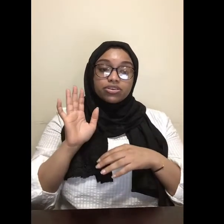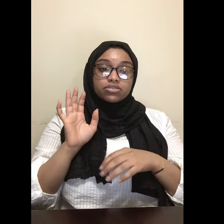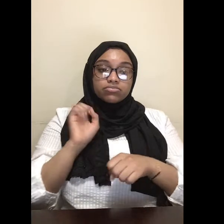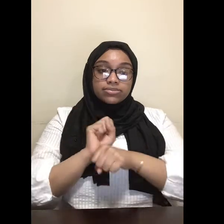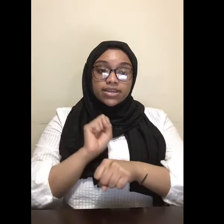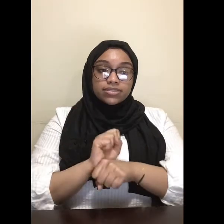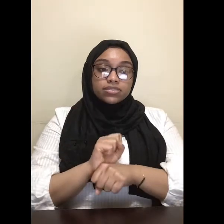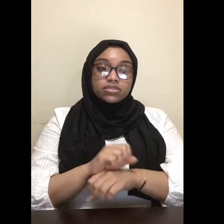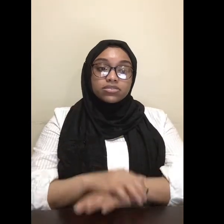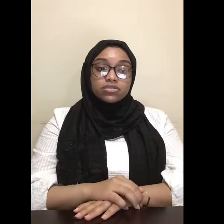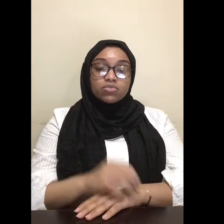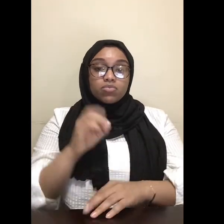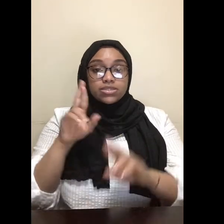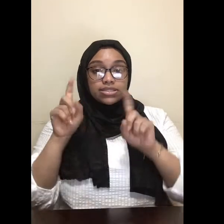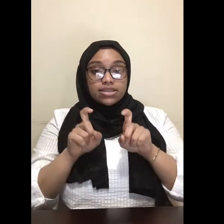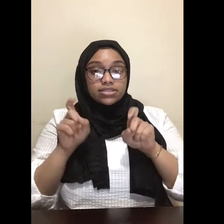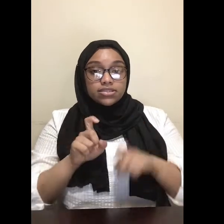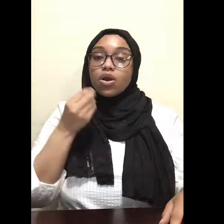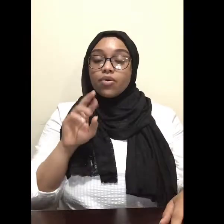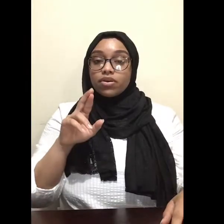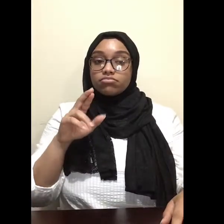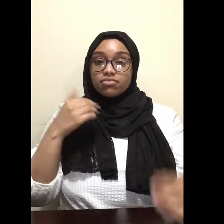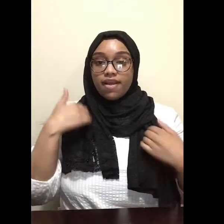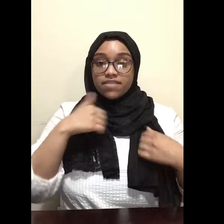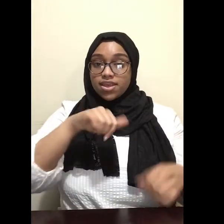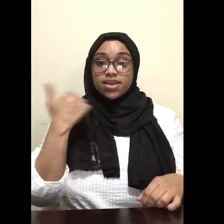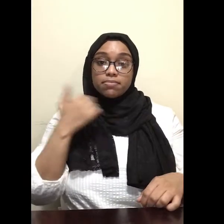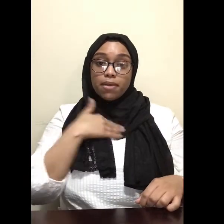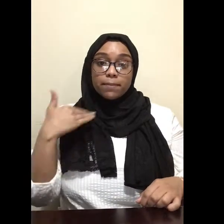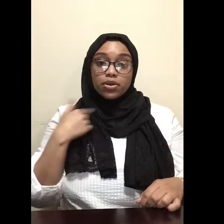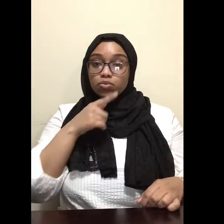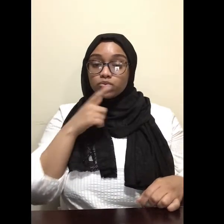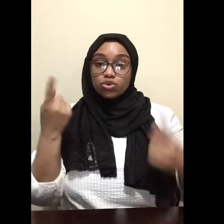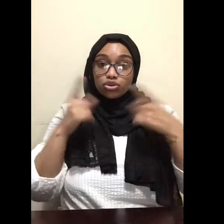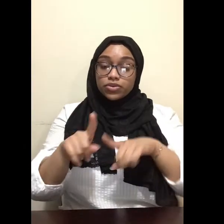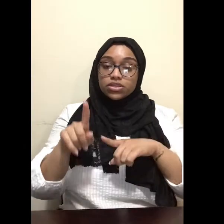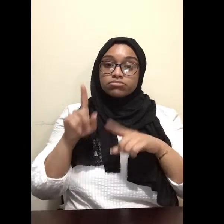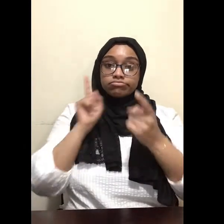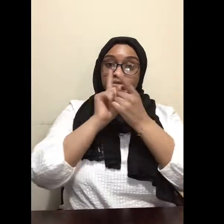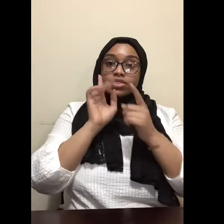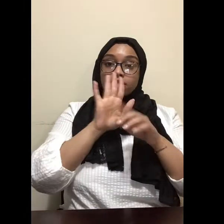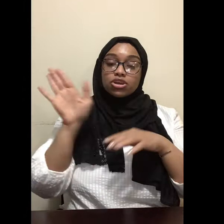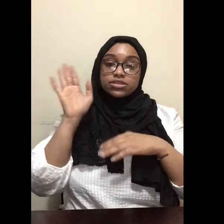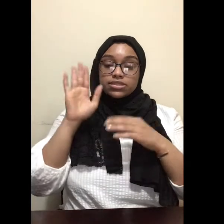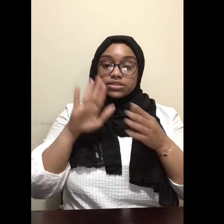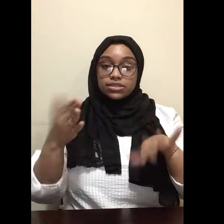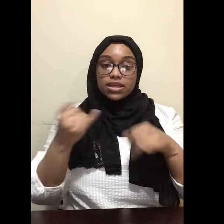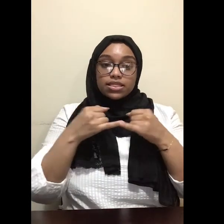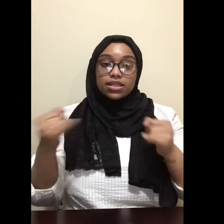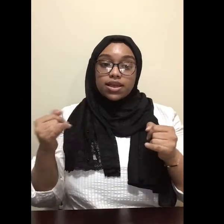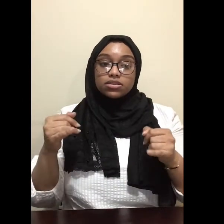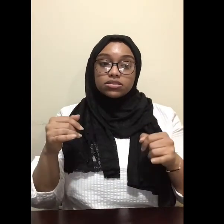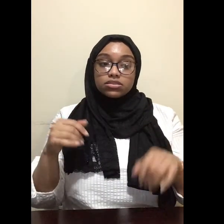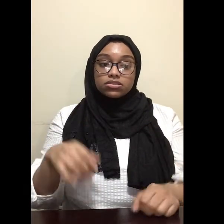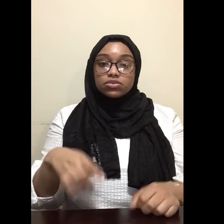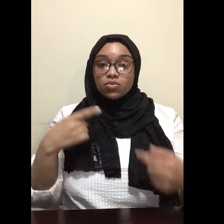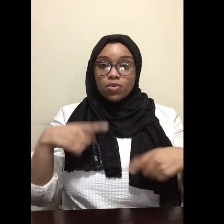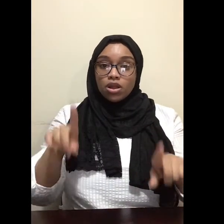to address this? This is a situation that can sometimes be tricky because there's only 2 of you, and so it's a one-on-one